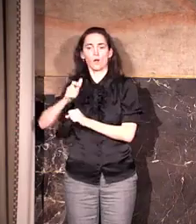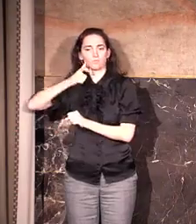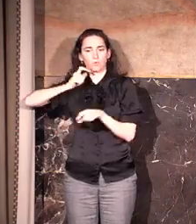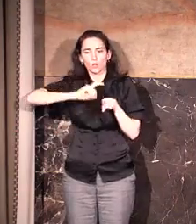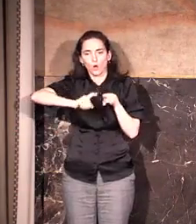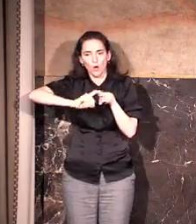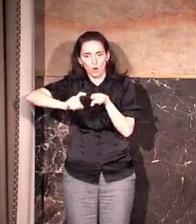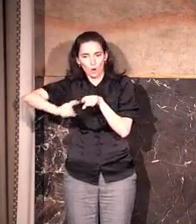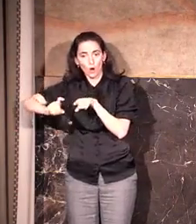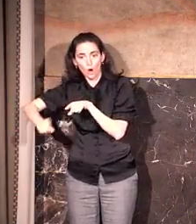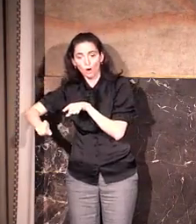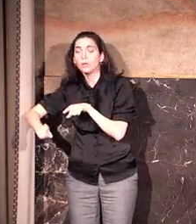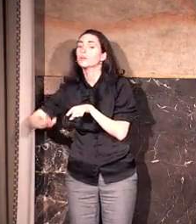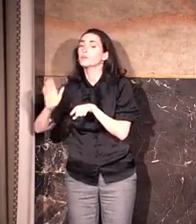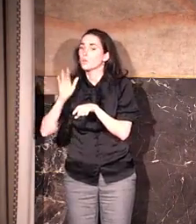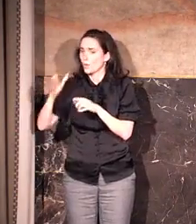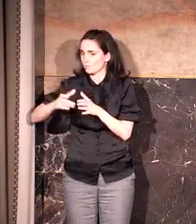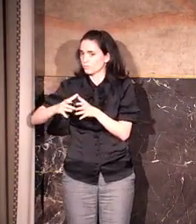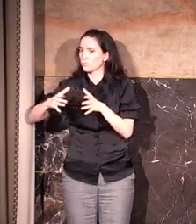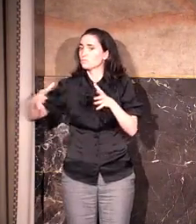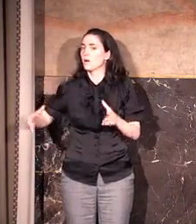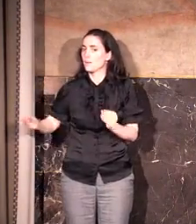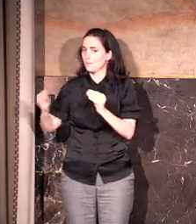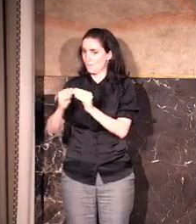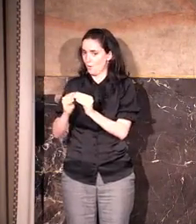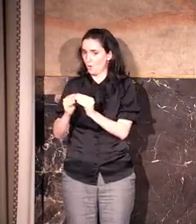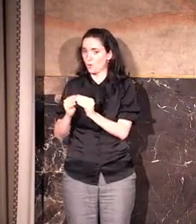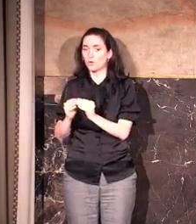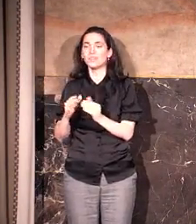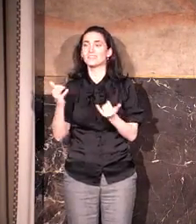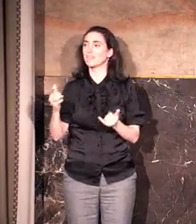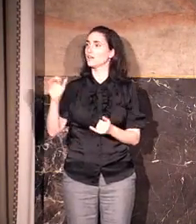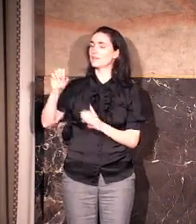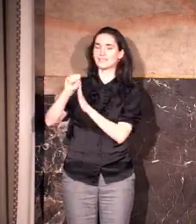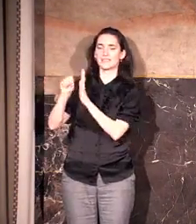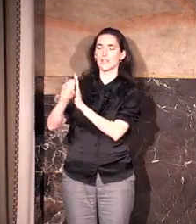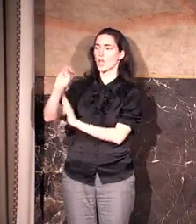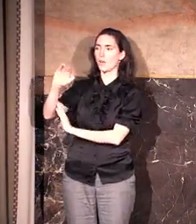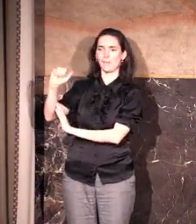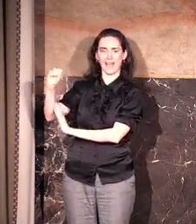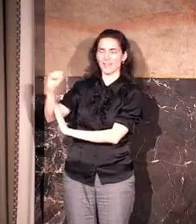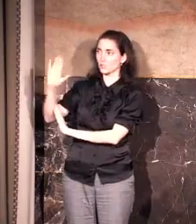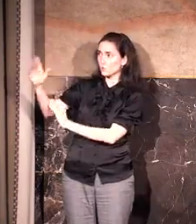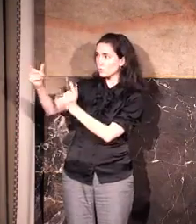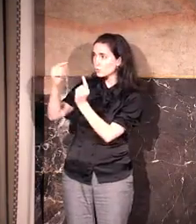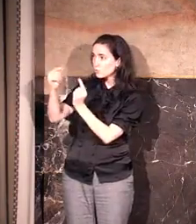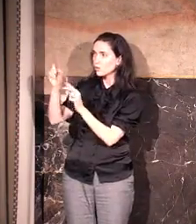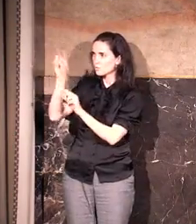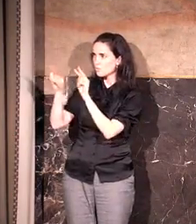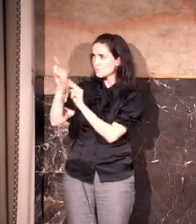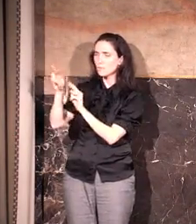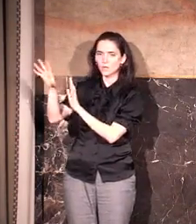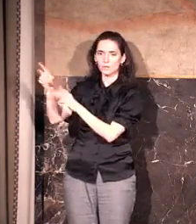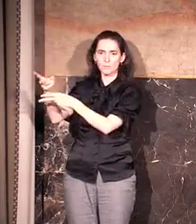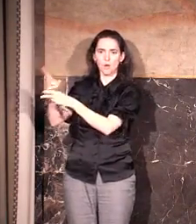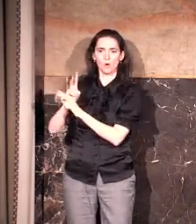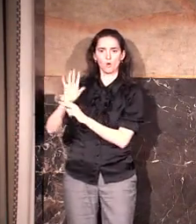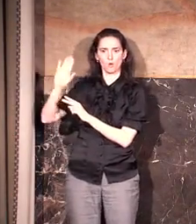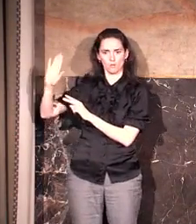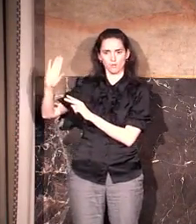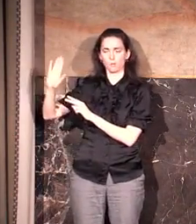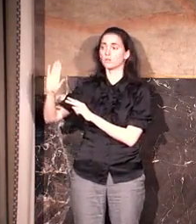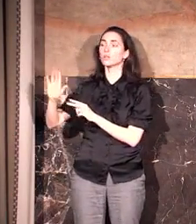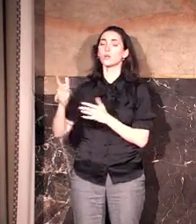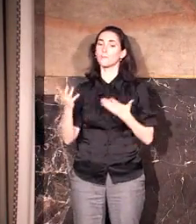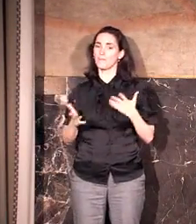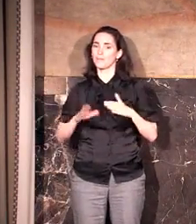day, looking at the model that we sort of borrowed from Massachusetts. We think we may have to get up to 700, but what I want to